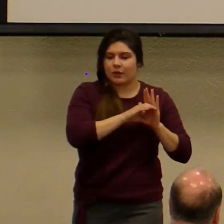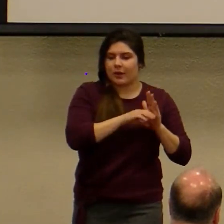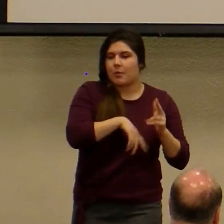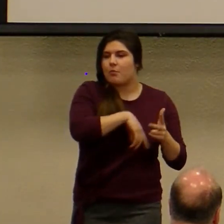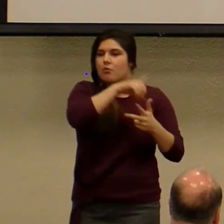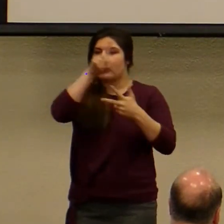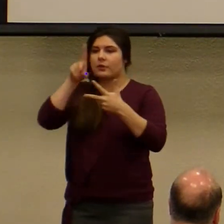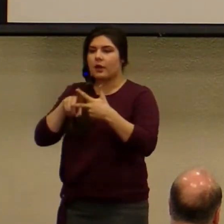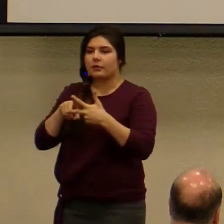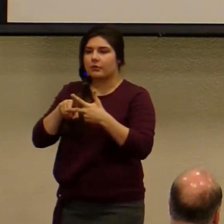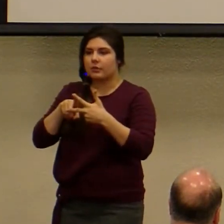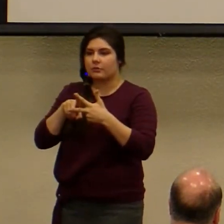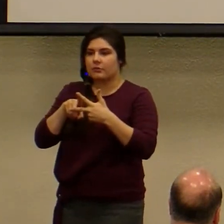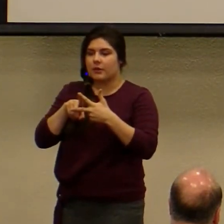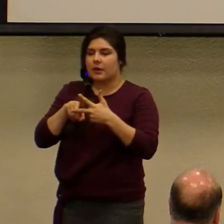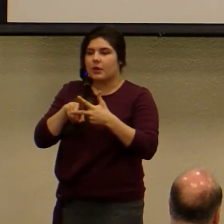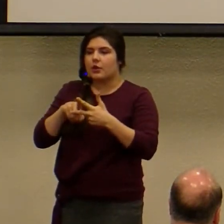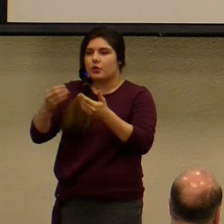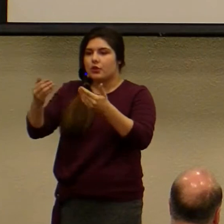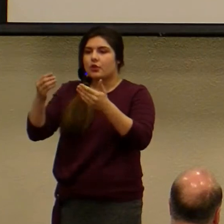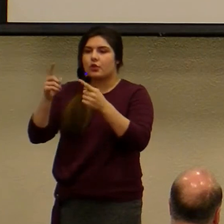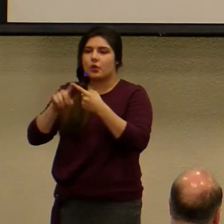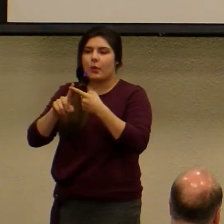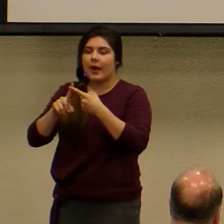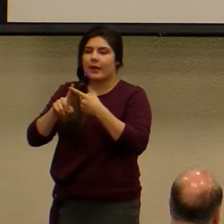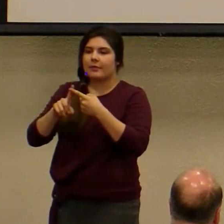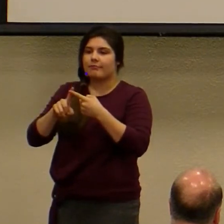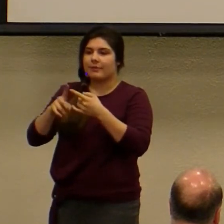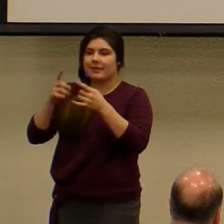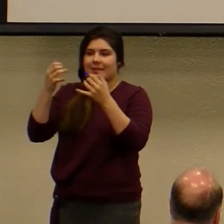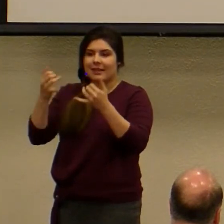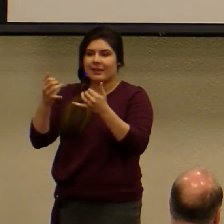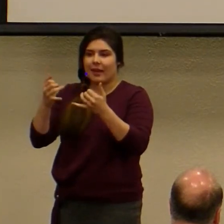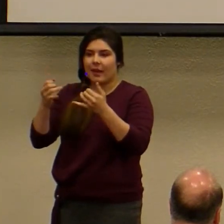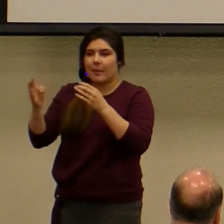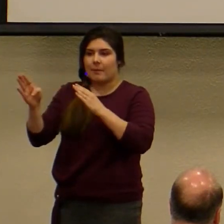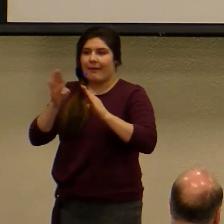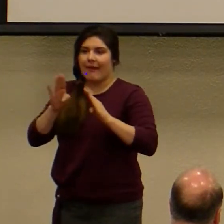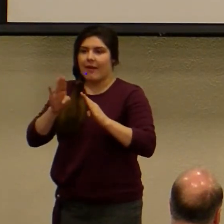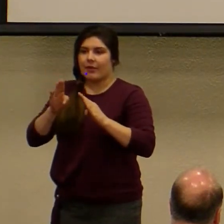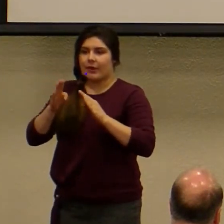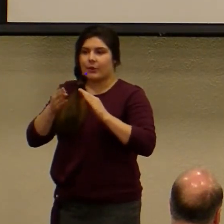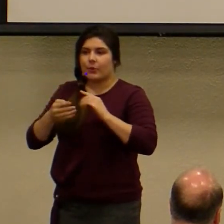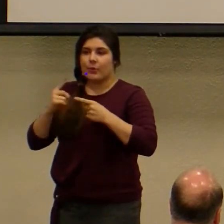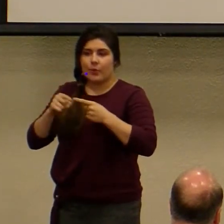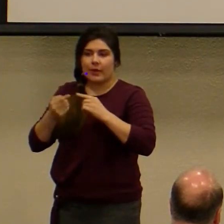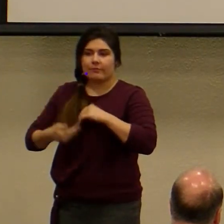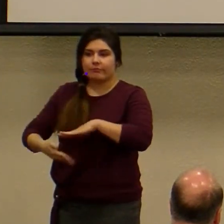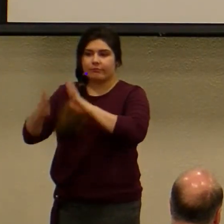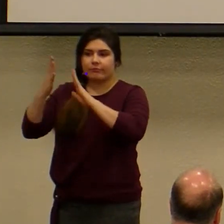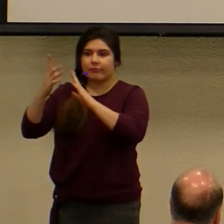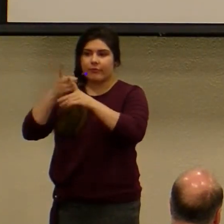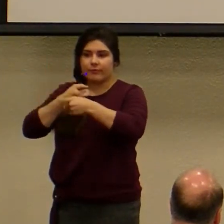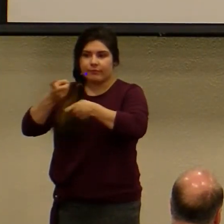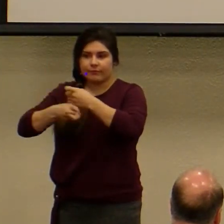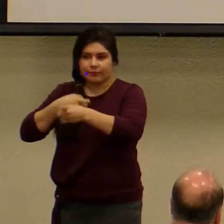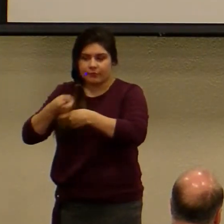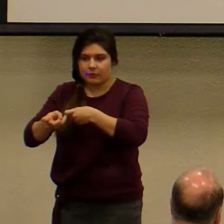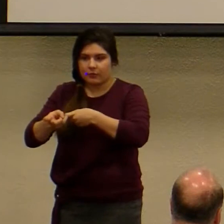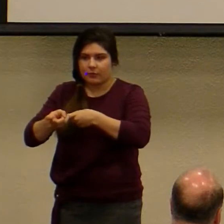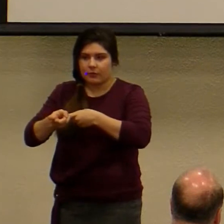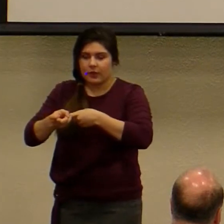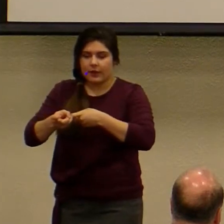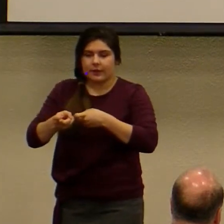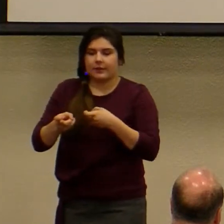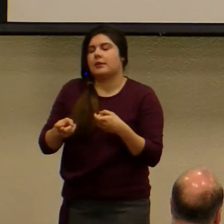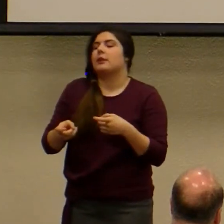number 2, a present posture in the face of persecution. The conjunction that he uses here is